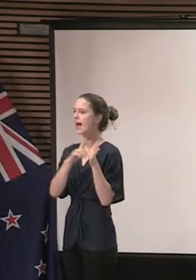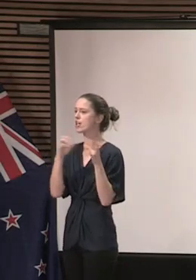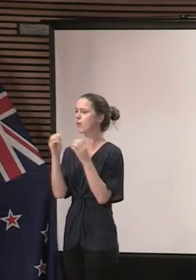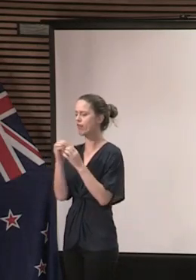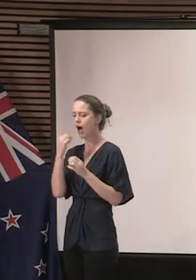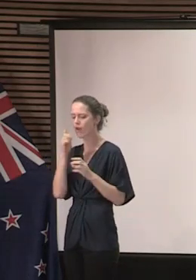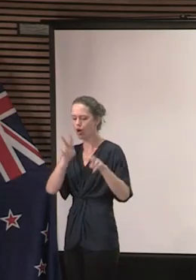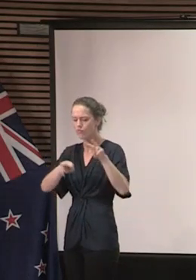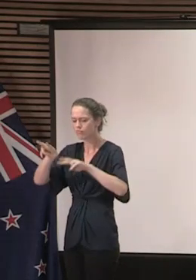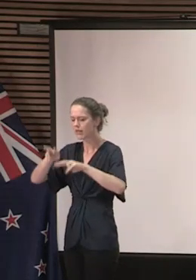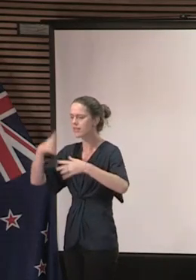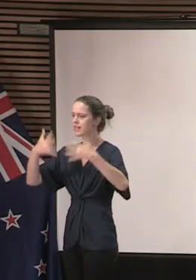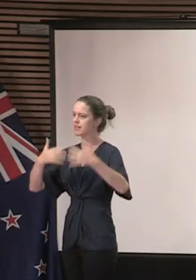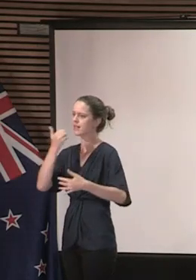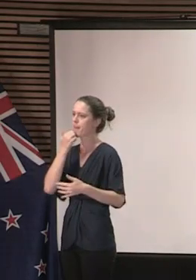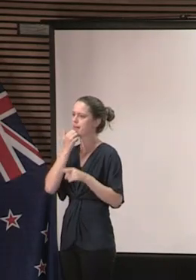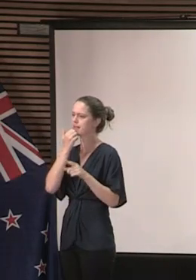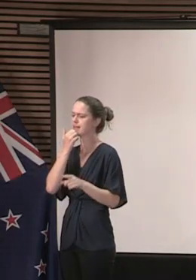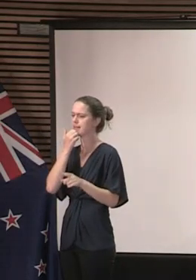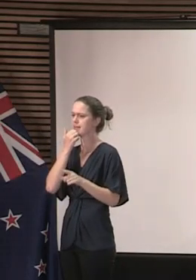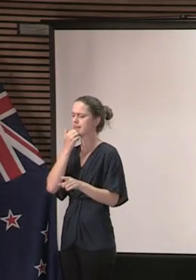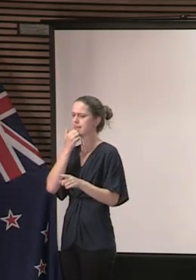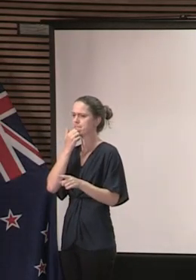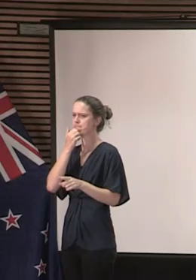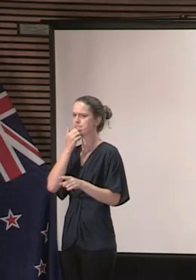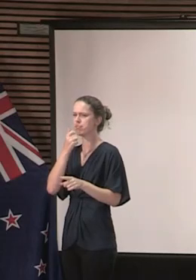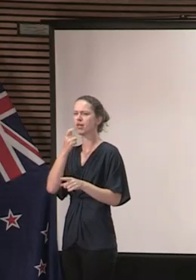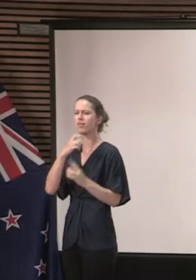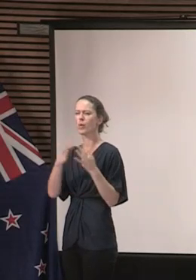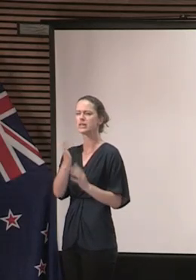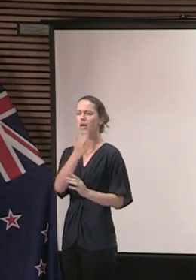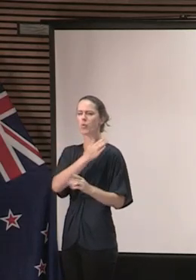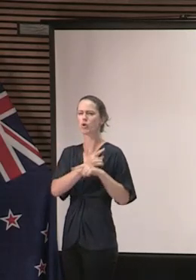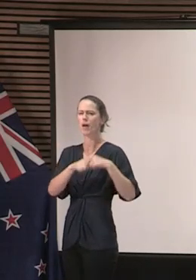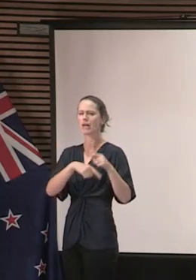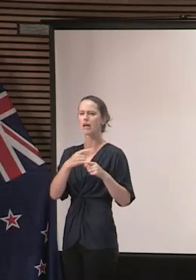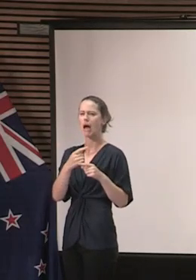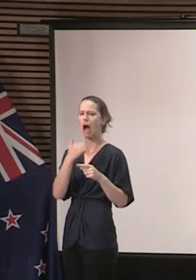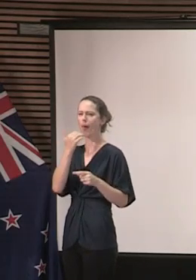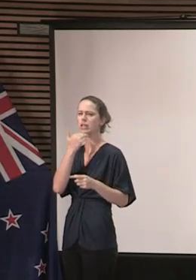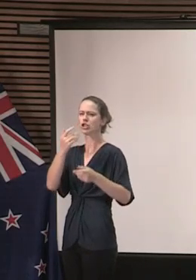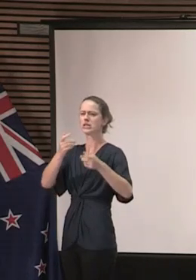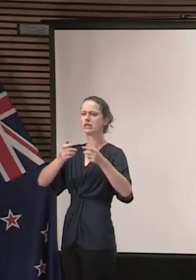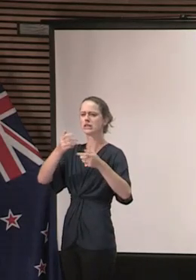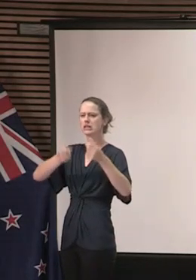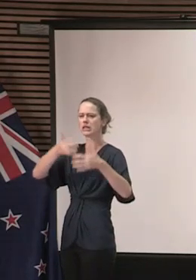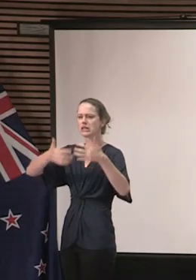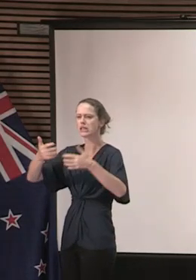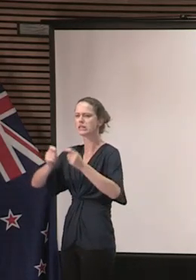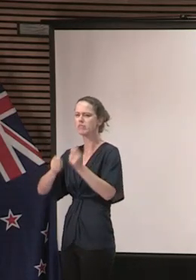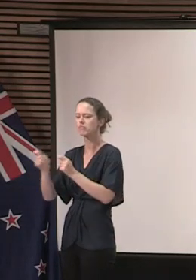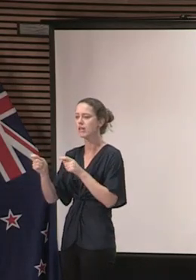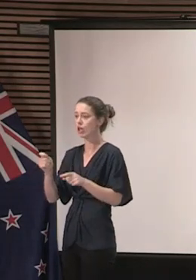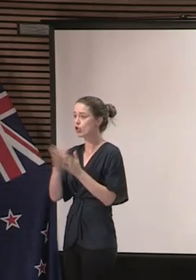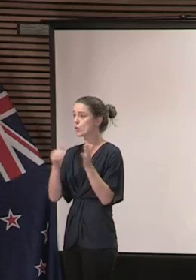and this is the other thing is, I know a few weeks ago there was a lot of talk about testing rates here and so on. New Zealand's got one of the